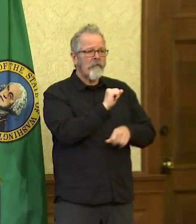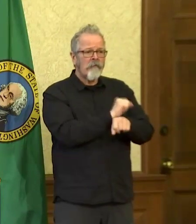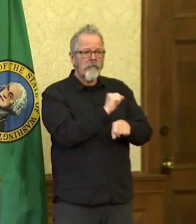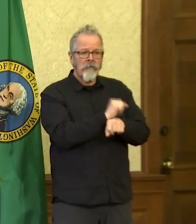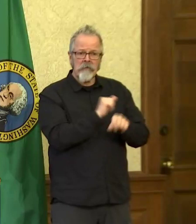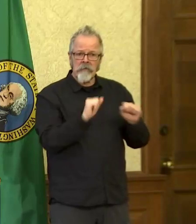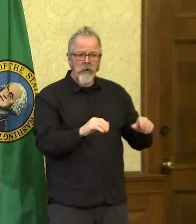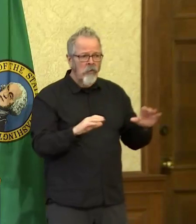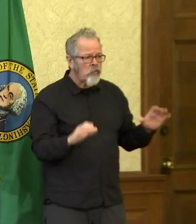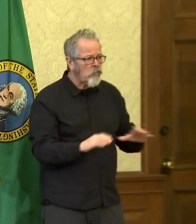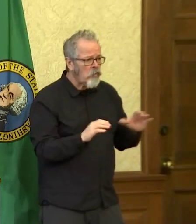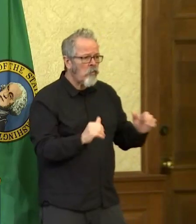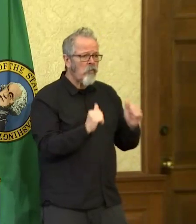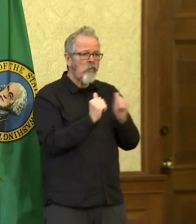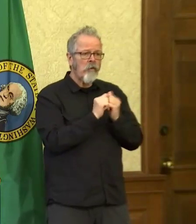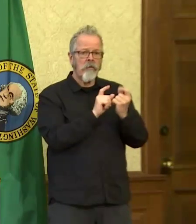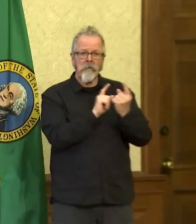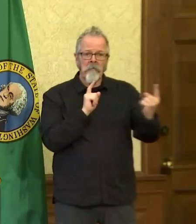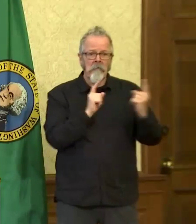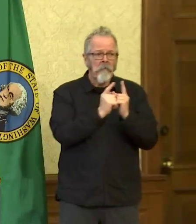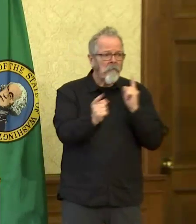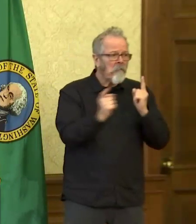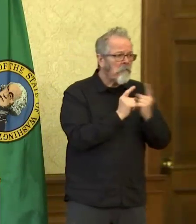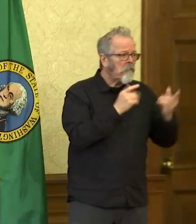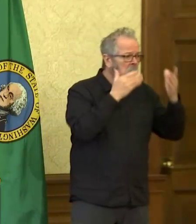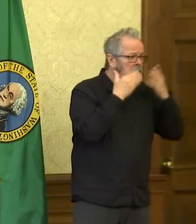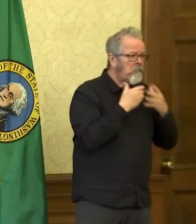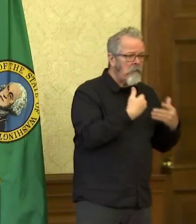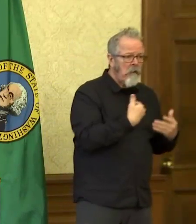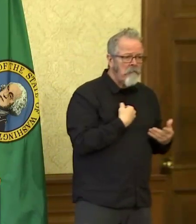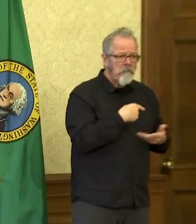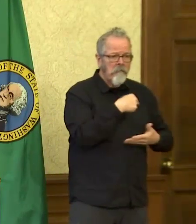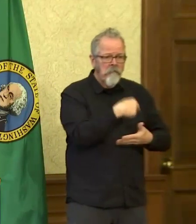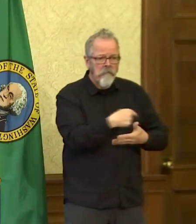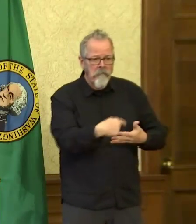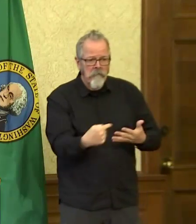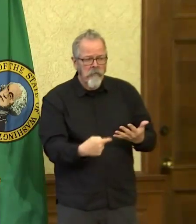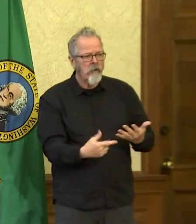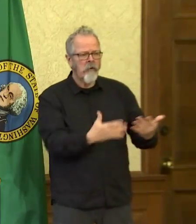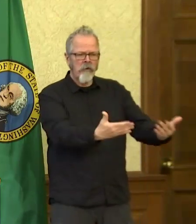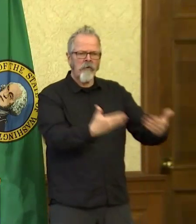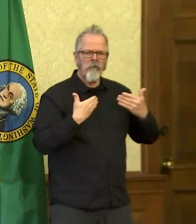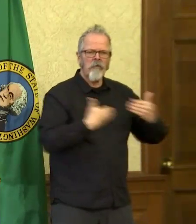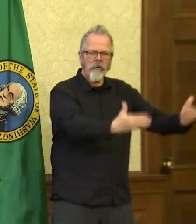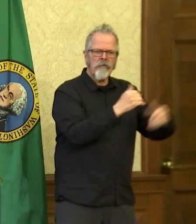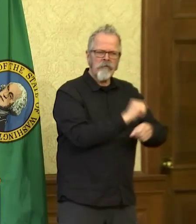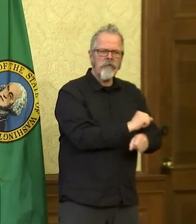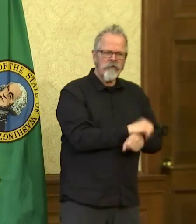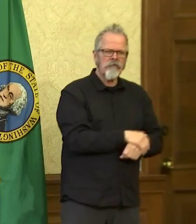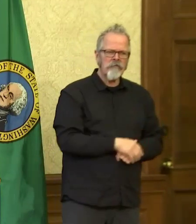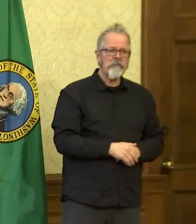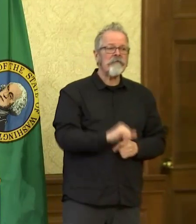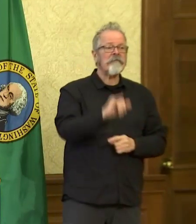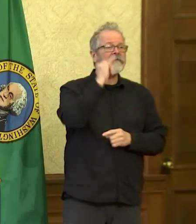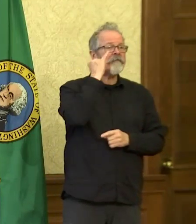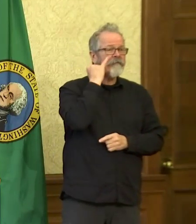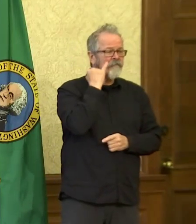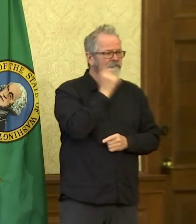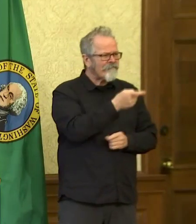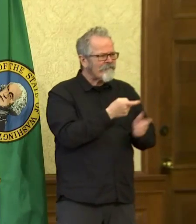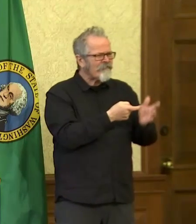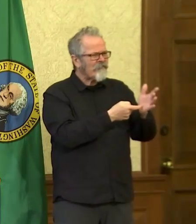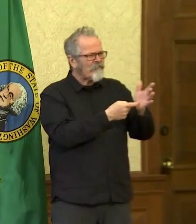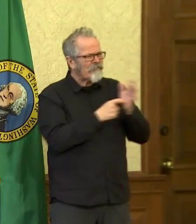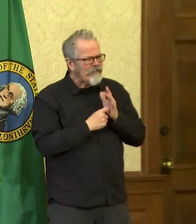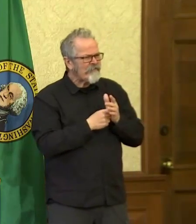distance separation. And if you can't, then you just can't do that function. Now, that's going to delay